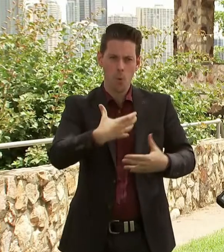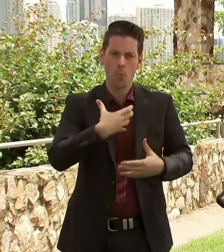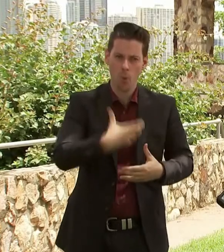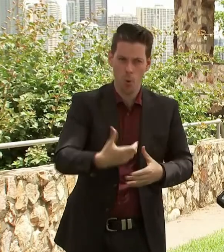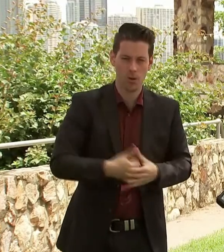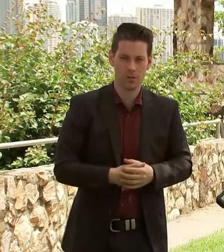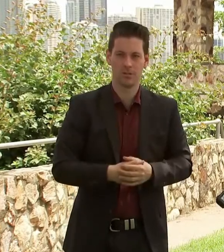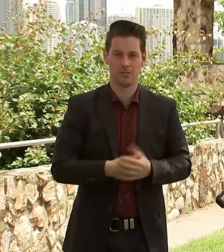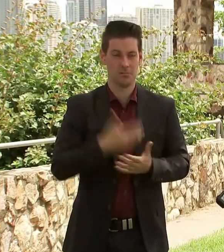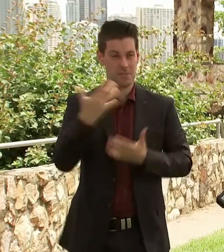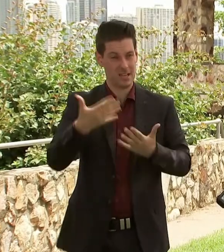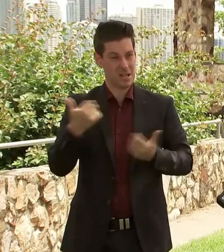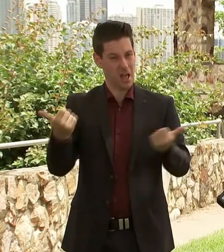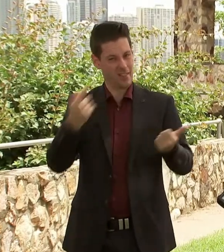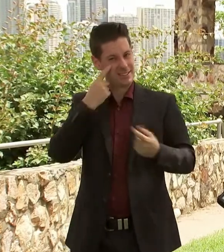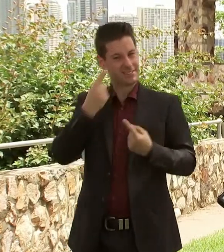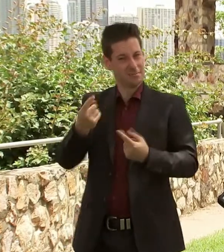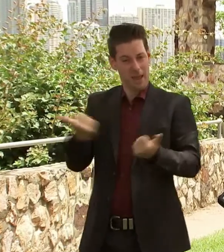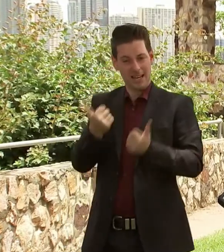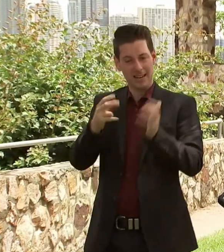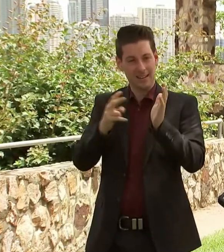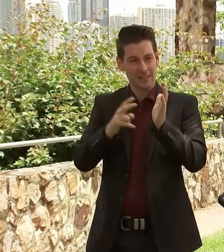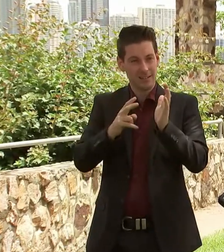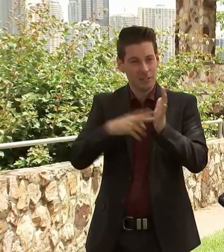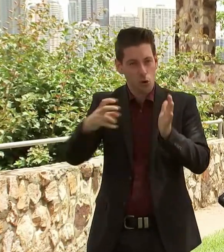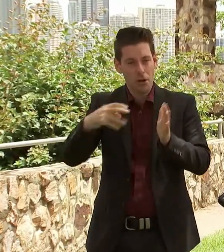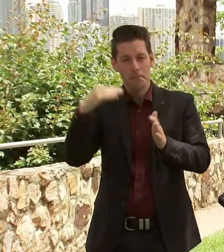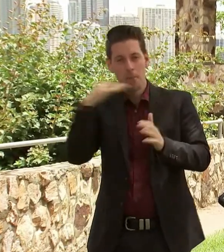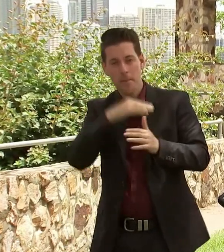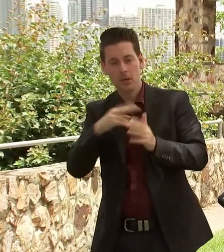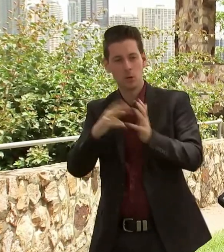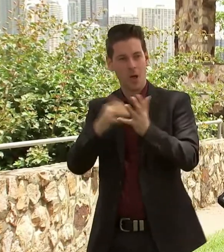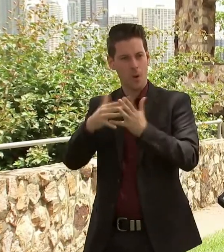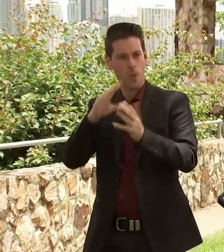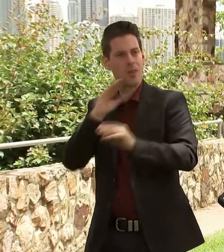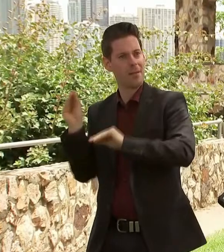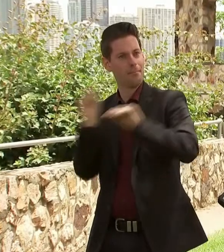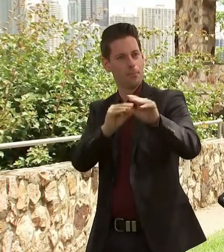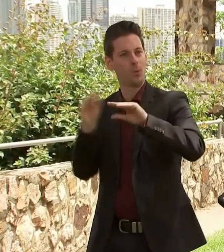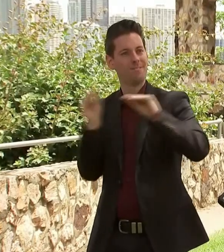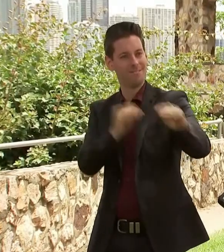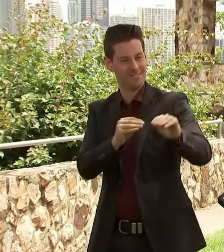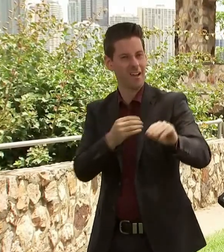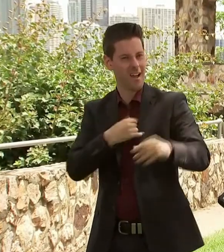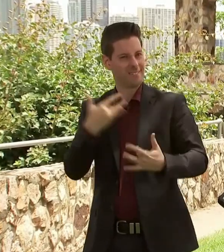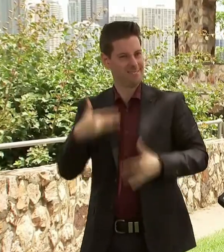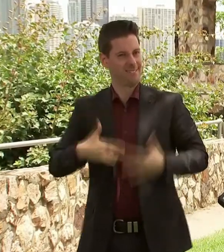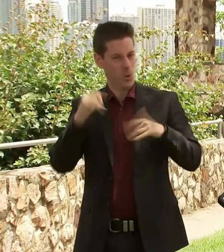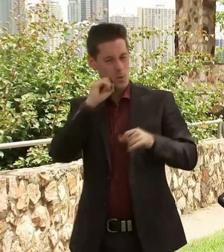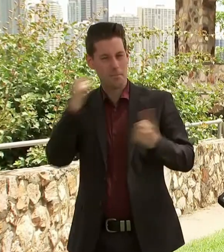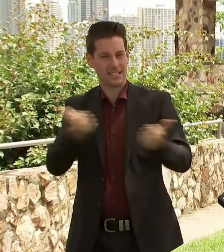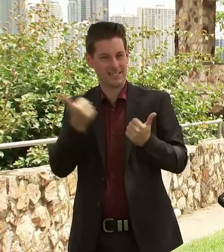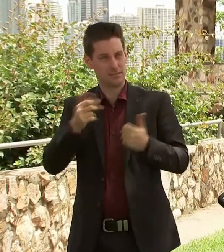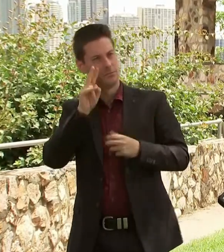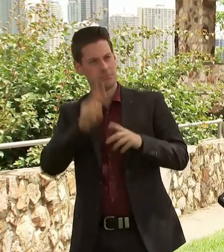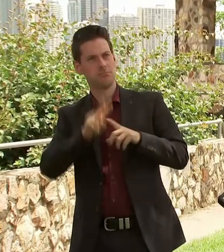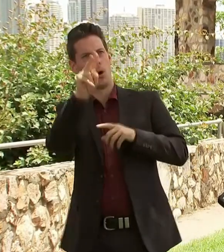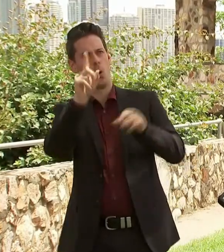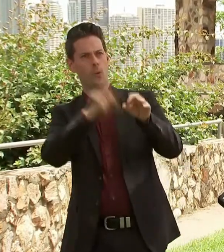there will be people who want to relocate to Queensland precisely because we have handled the pandemic so well. They see